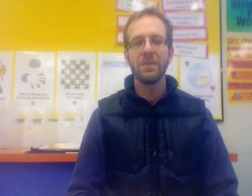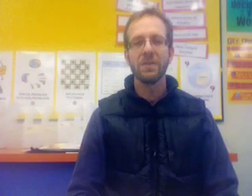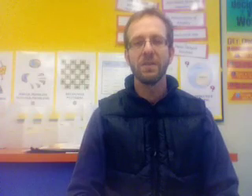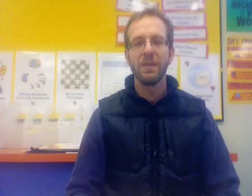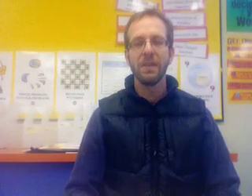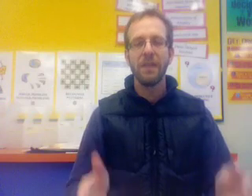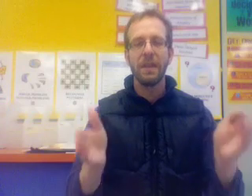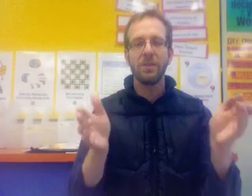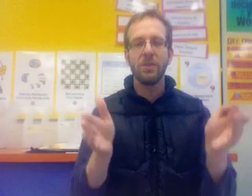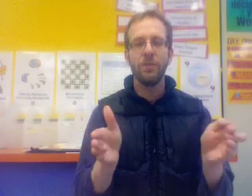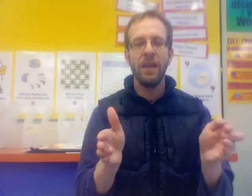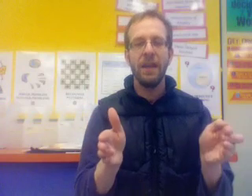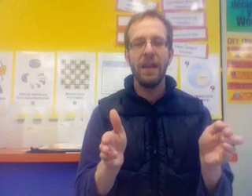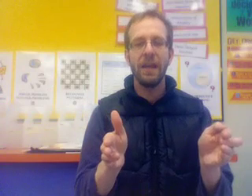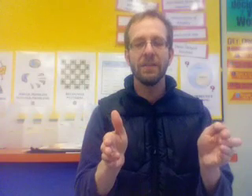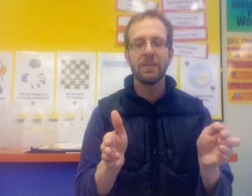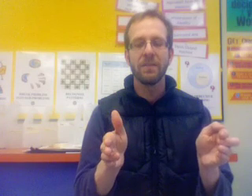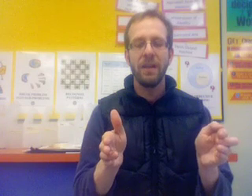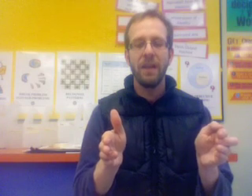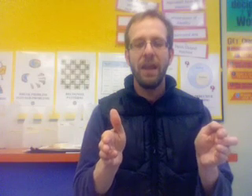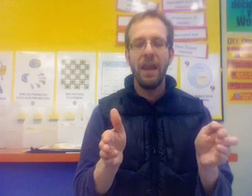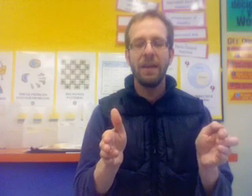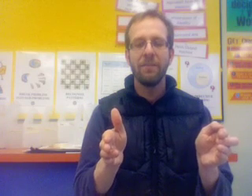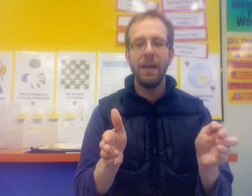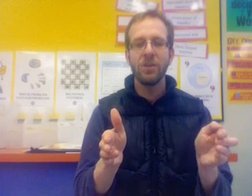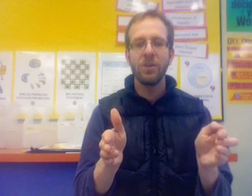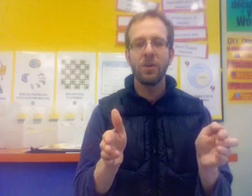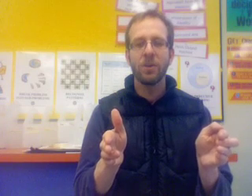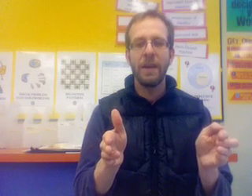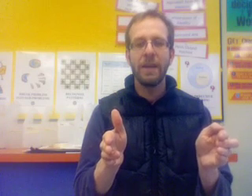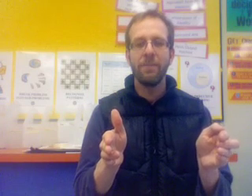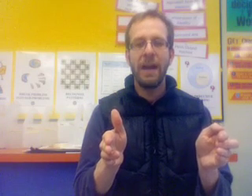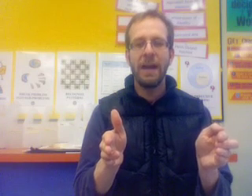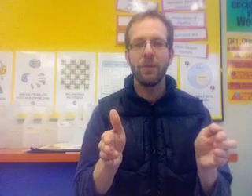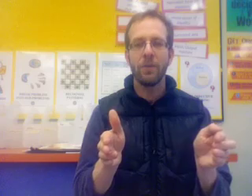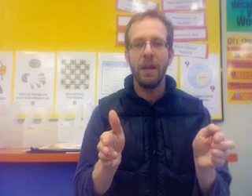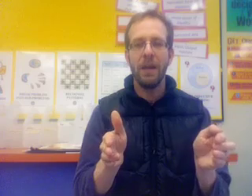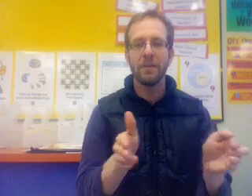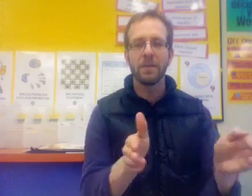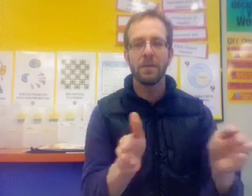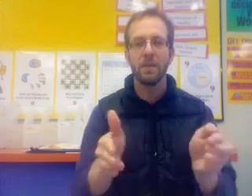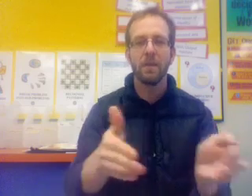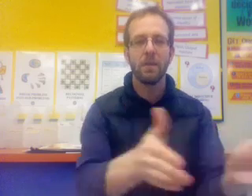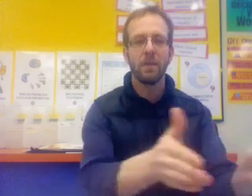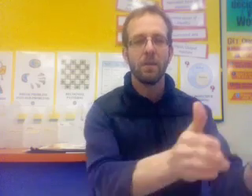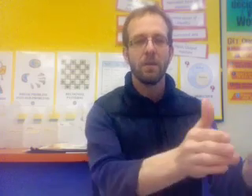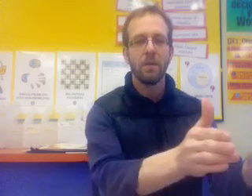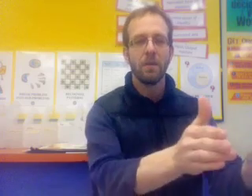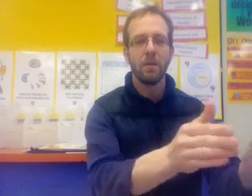Ways, taking two flat hands, and imagine you're creating a path with your hands.